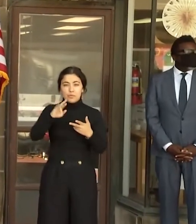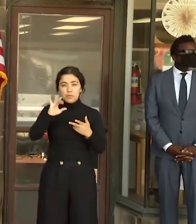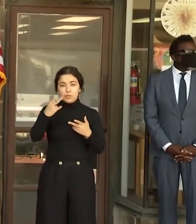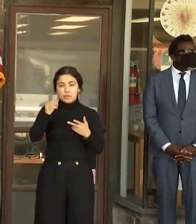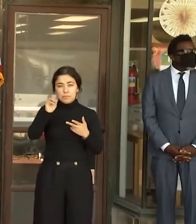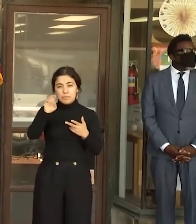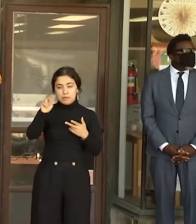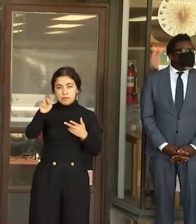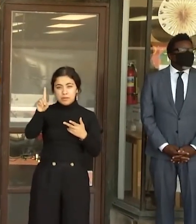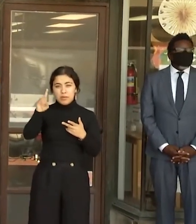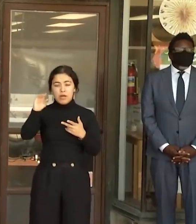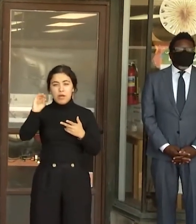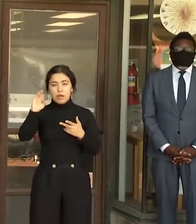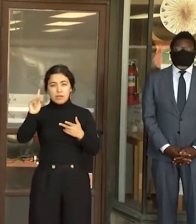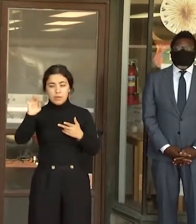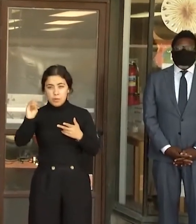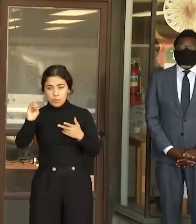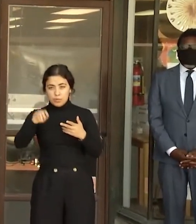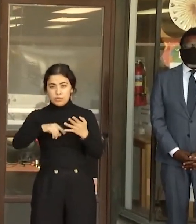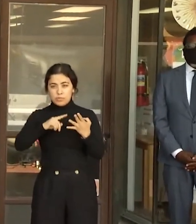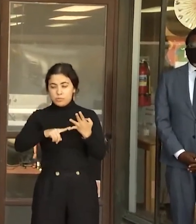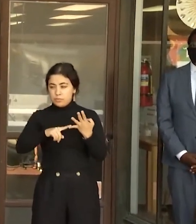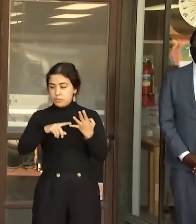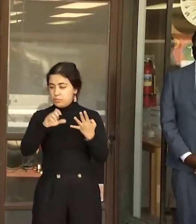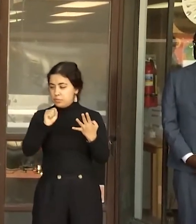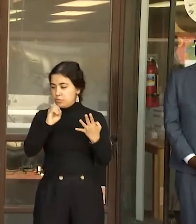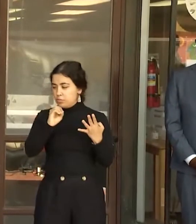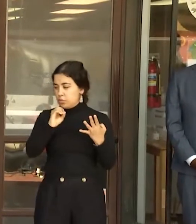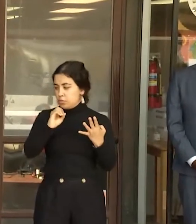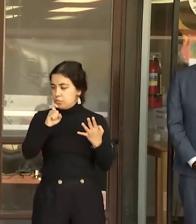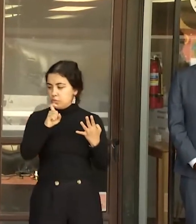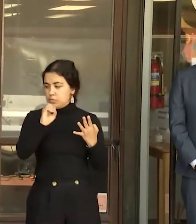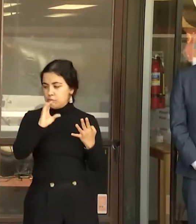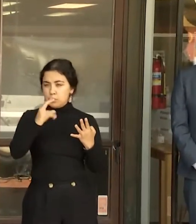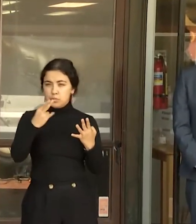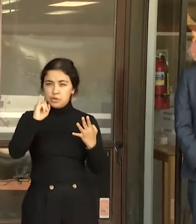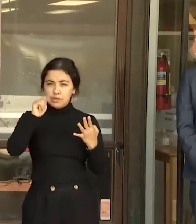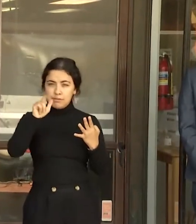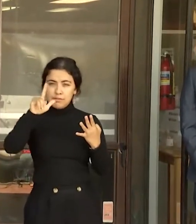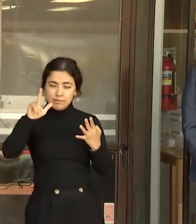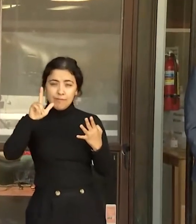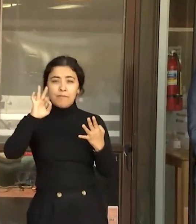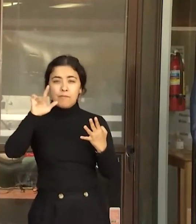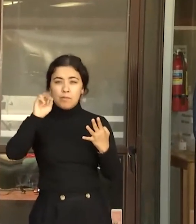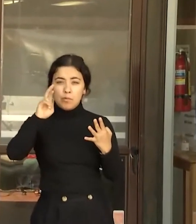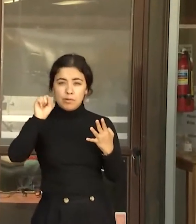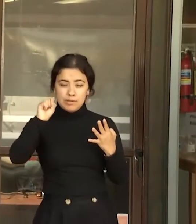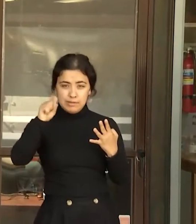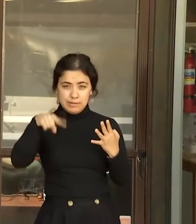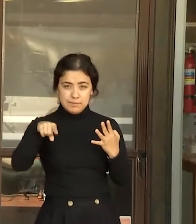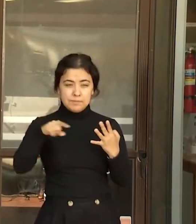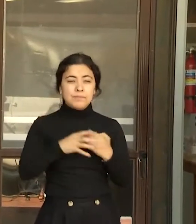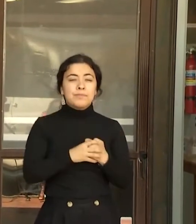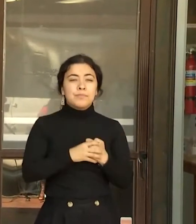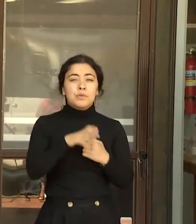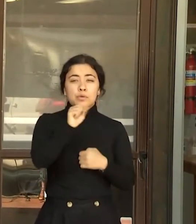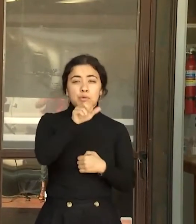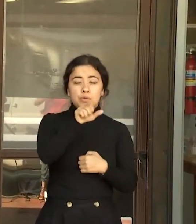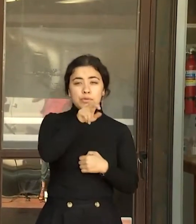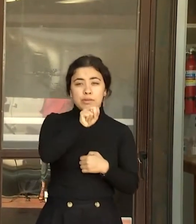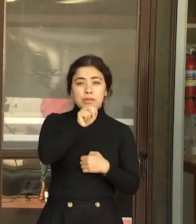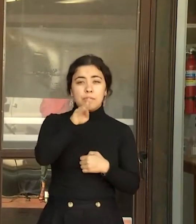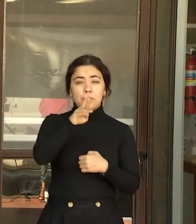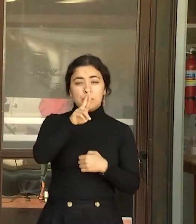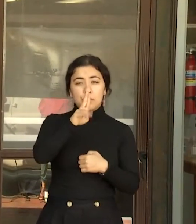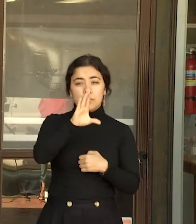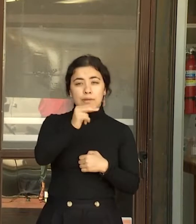County, Sochi Flores, our Bureau Chief for the Department of Economic Development, Susan Buchanan and Dino